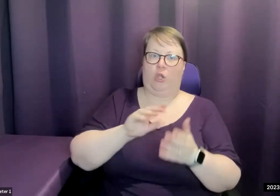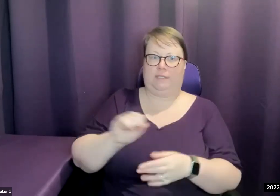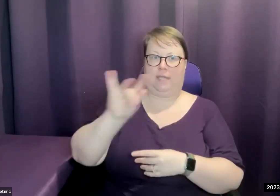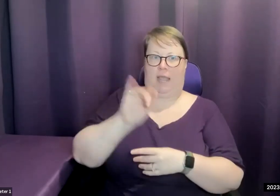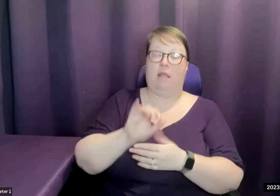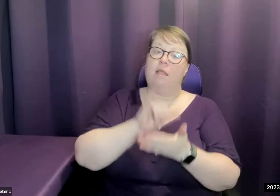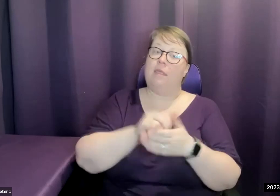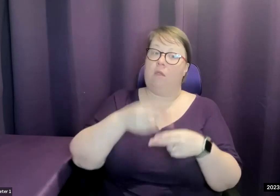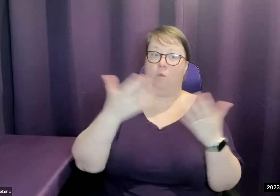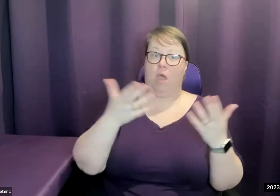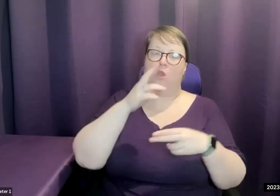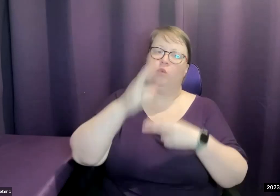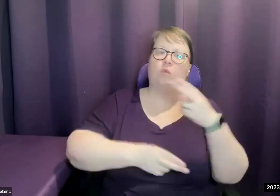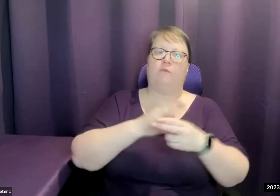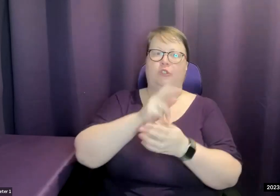design instruction.